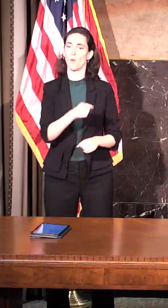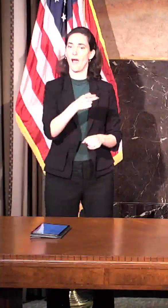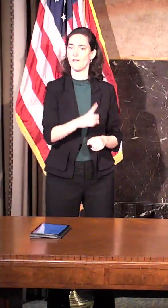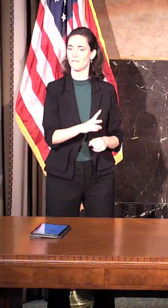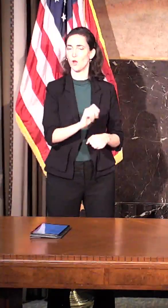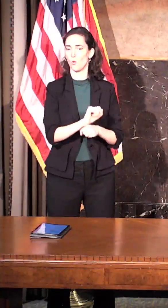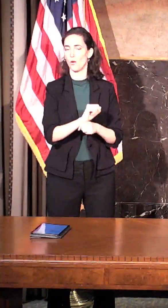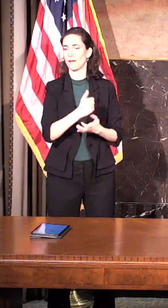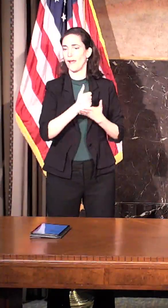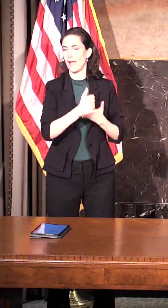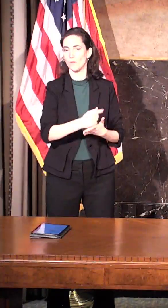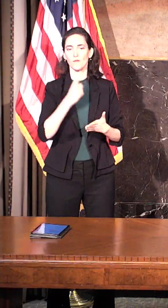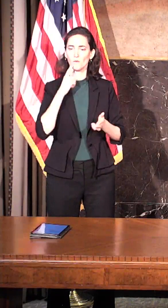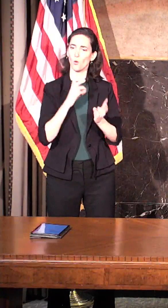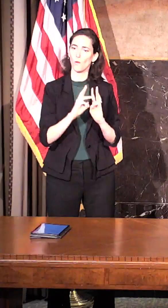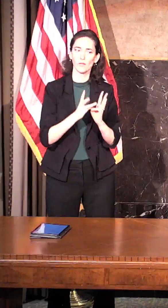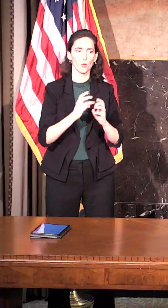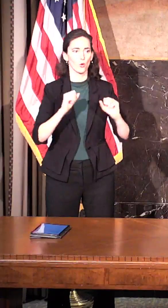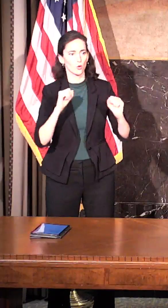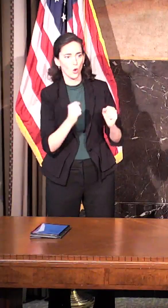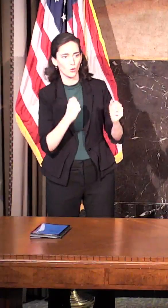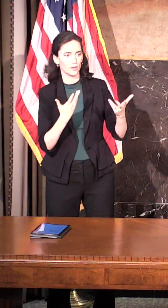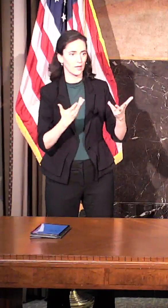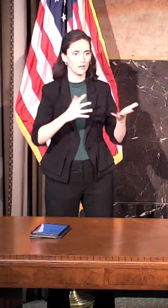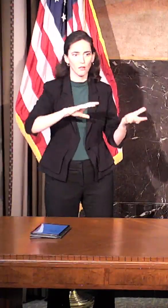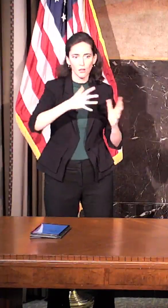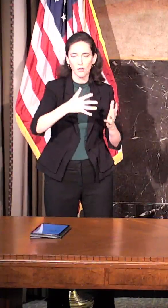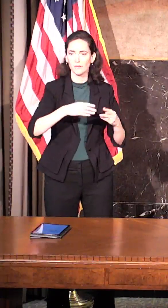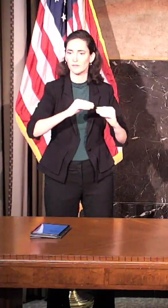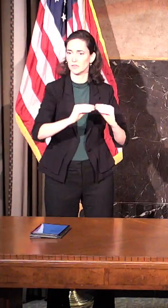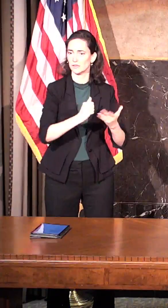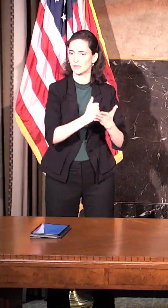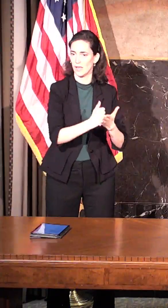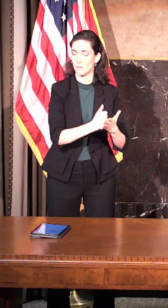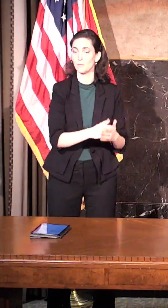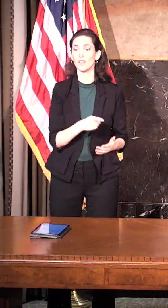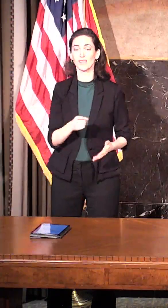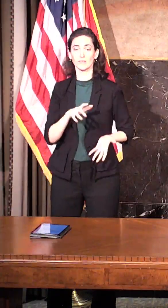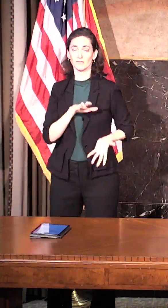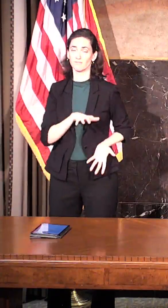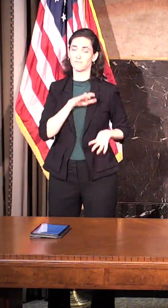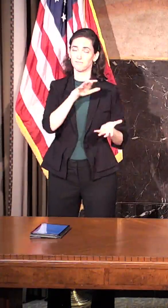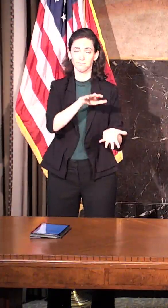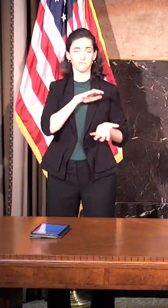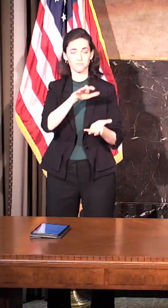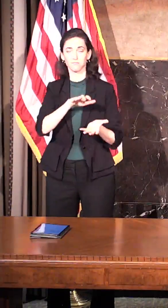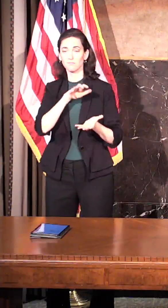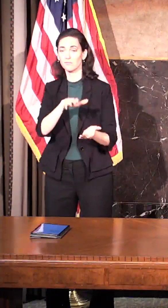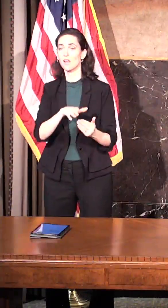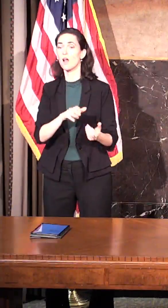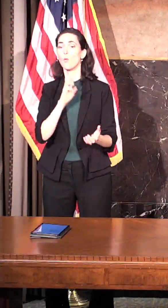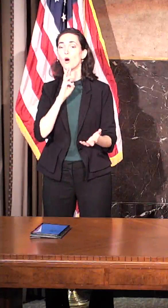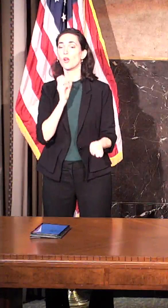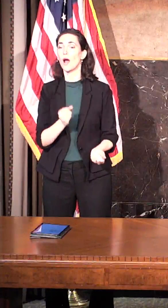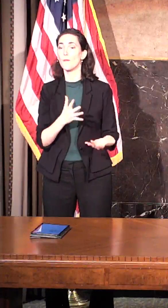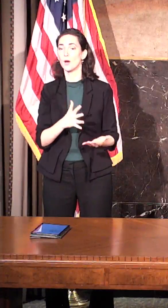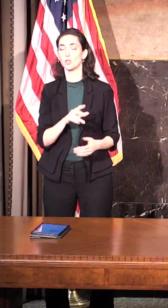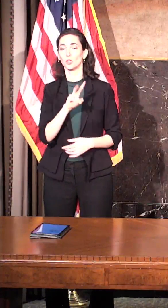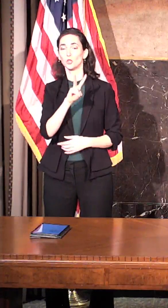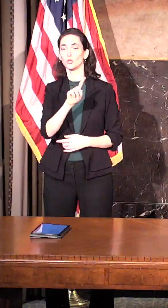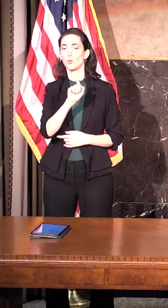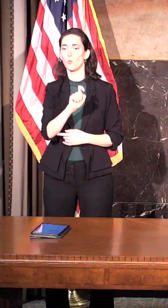weather missions. They have distributed, as of now, more than 2.2 million liters of water.